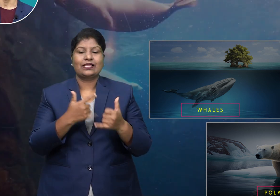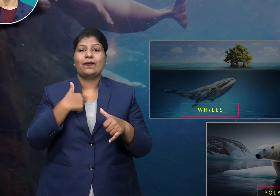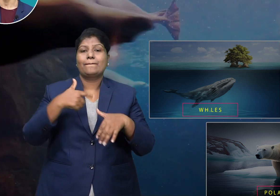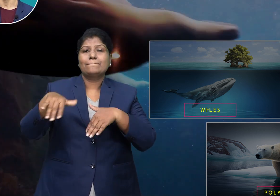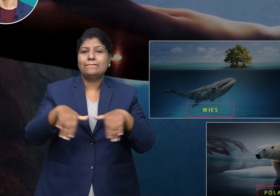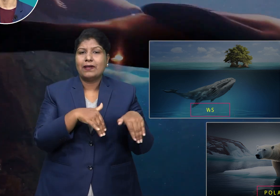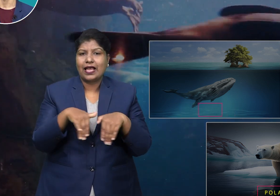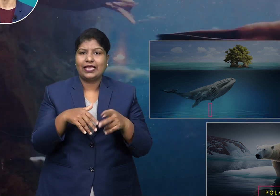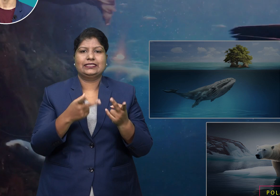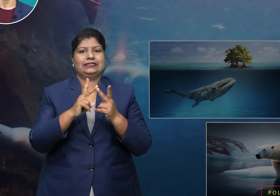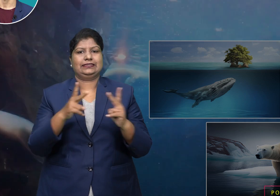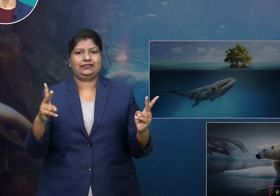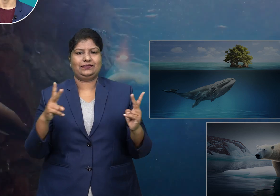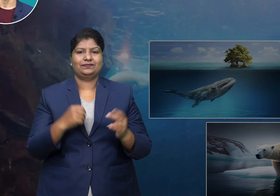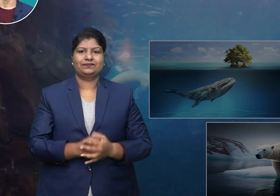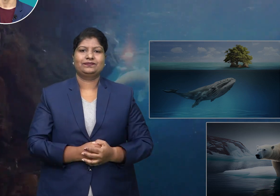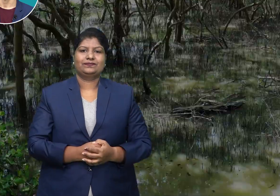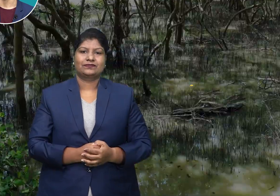bears, etc.